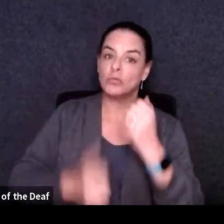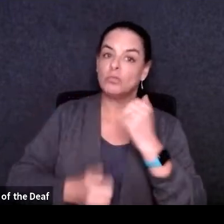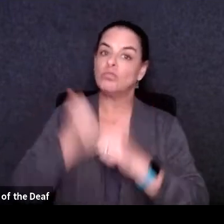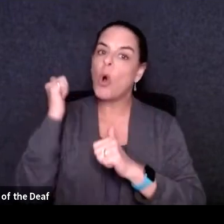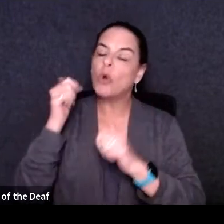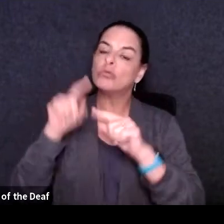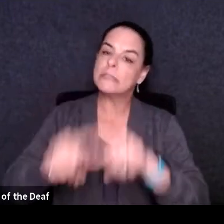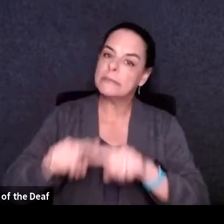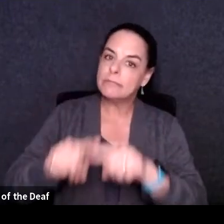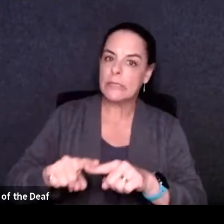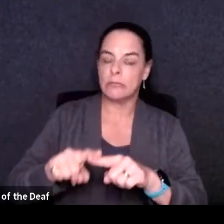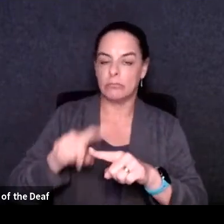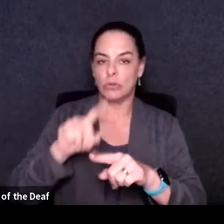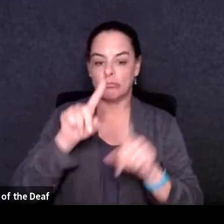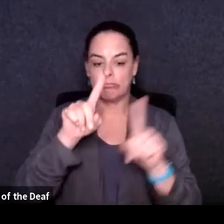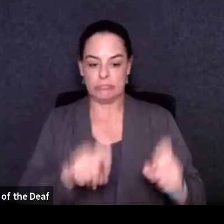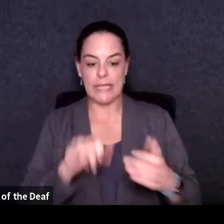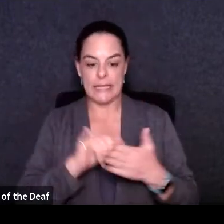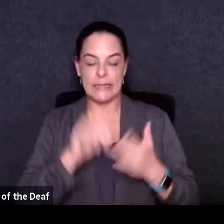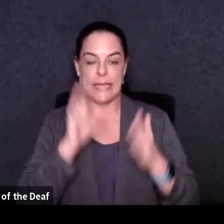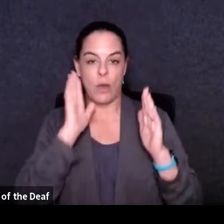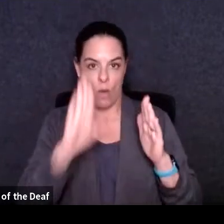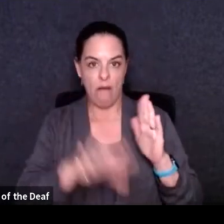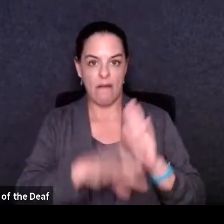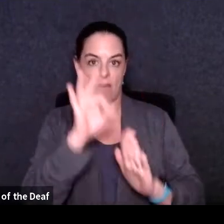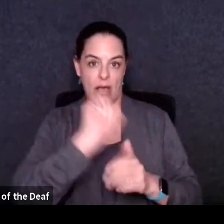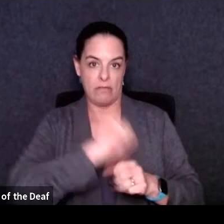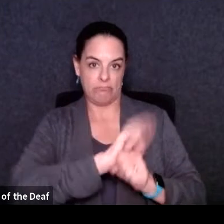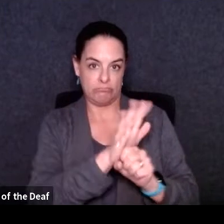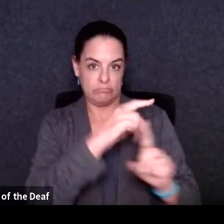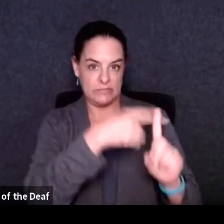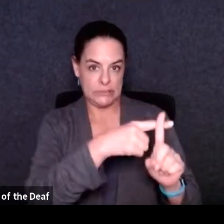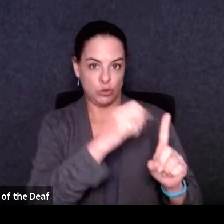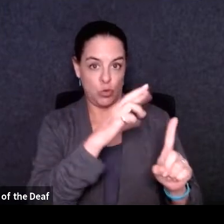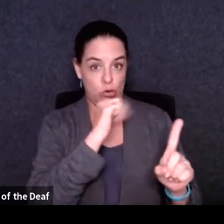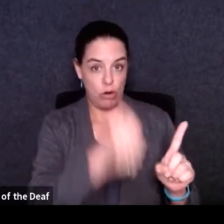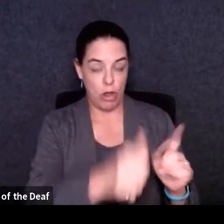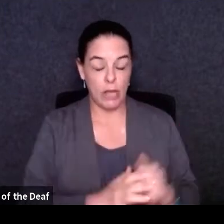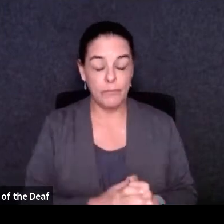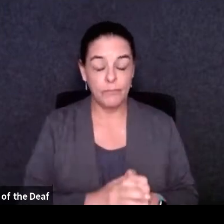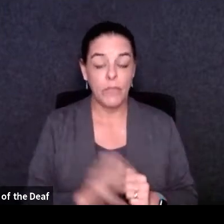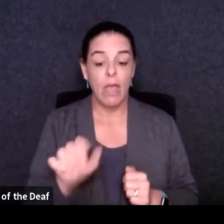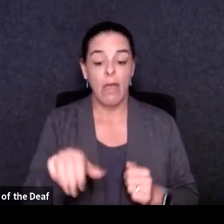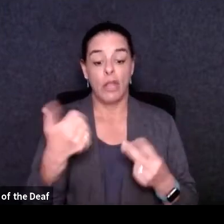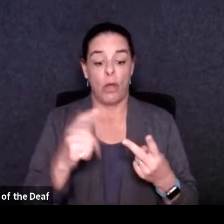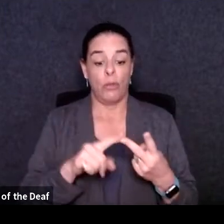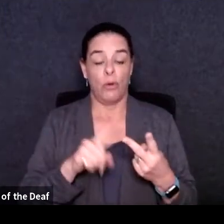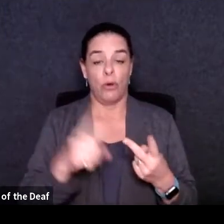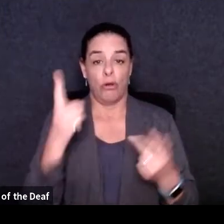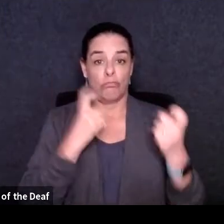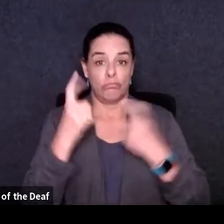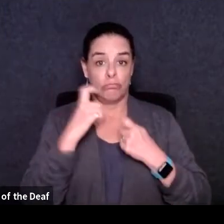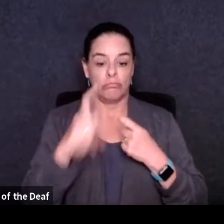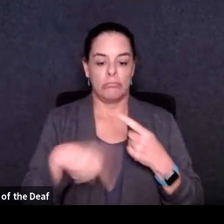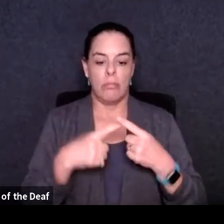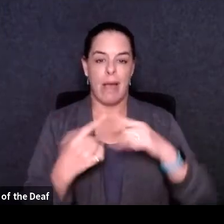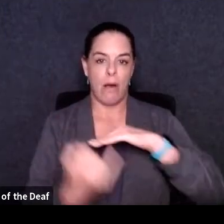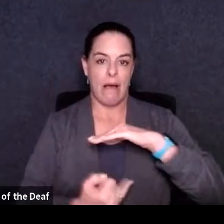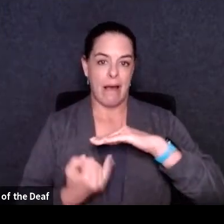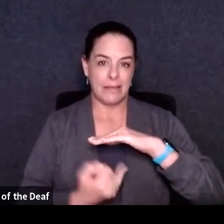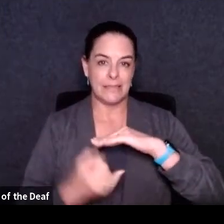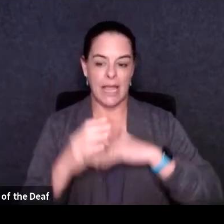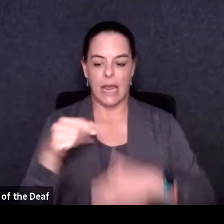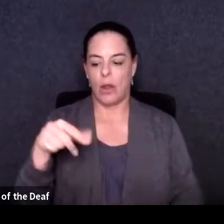diagnosing COVID-19. Another topic we continue to receive questions about are the isolation and